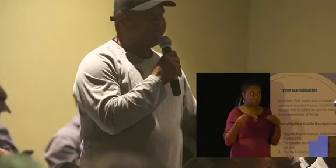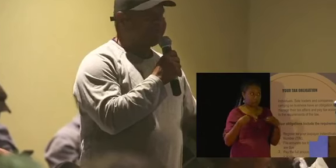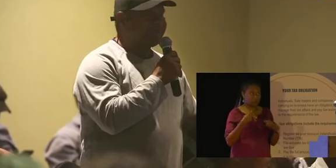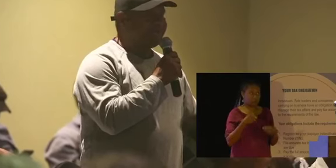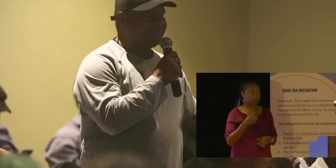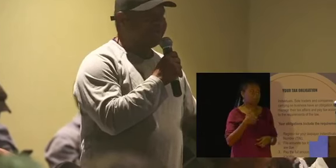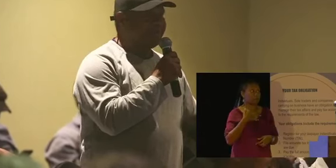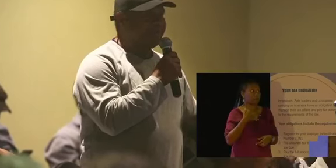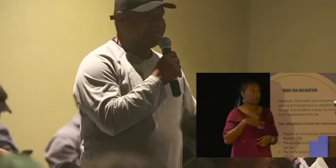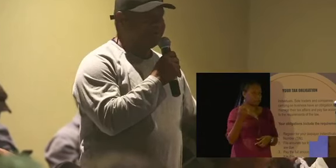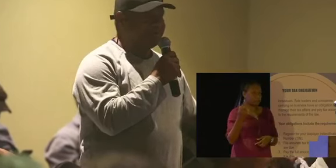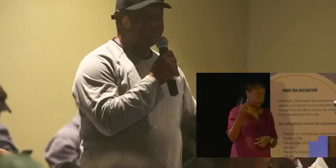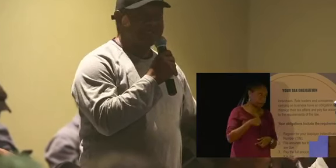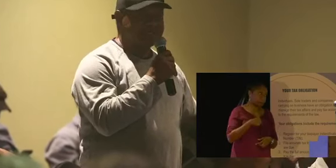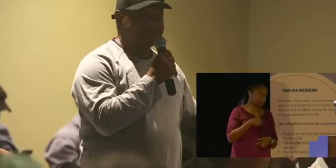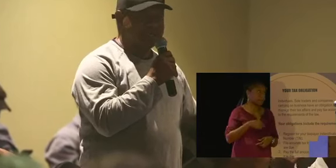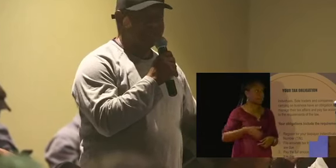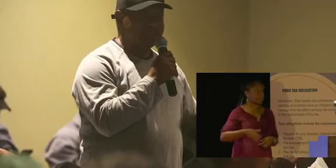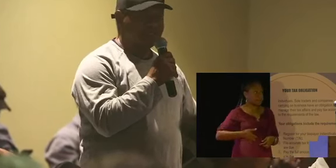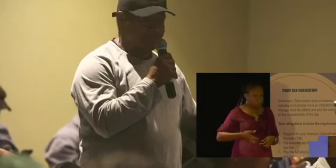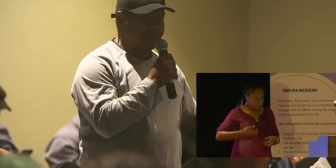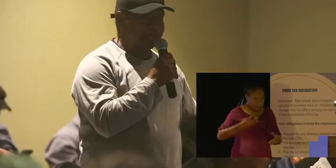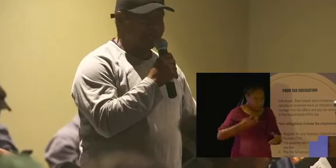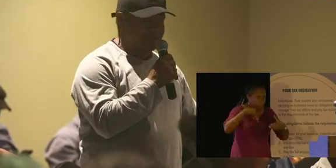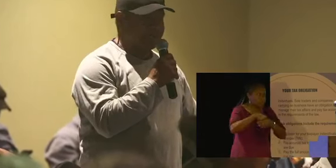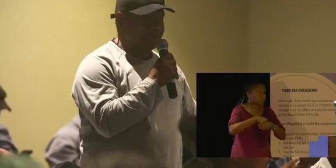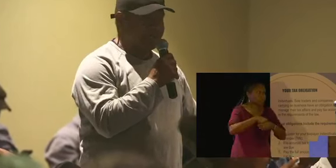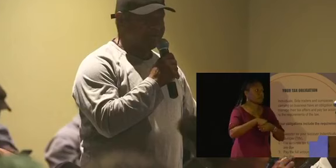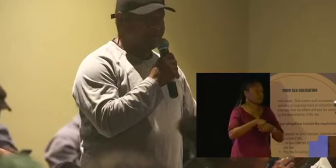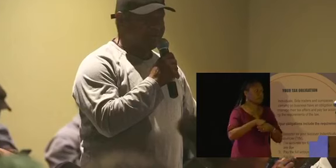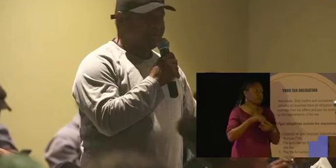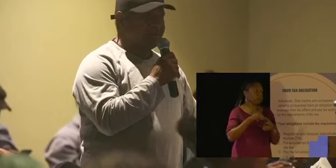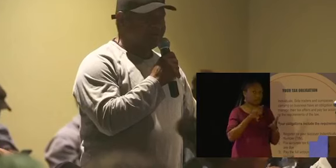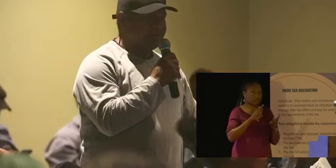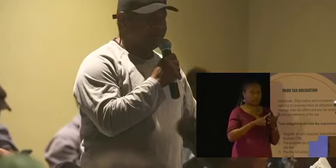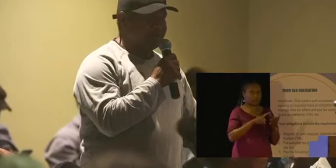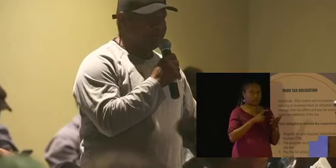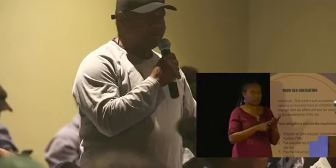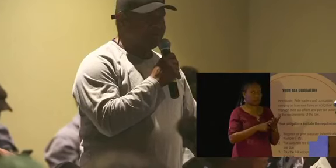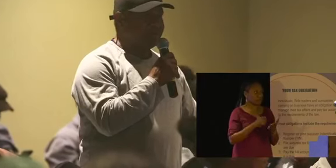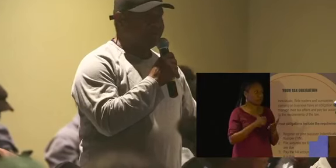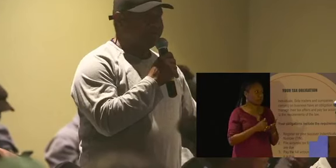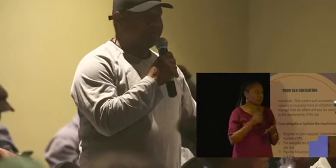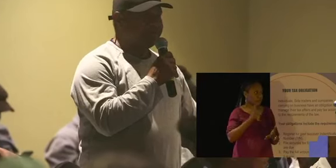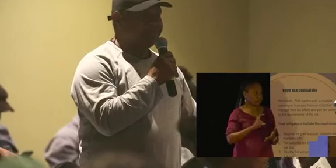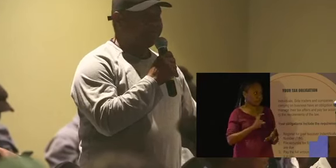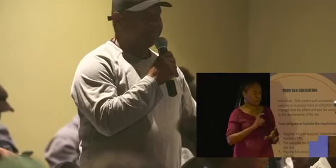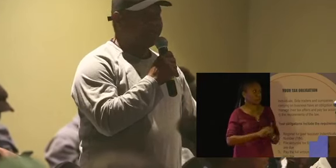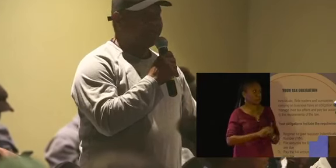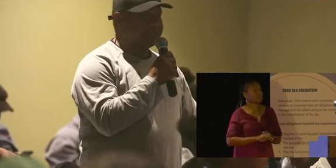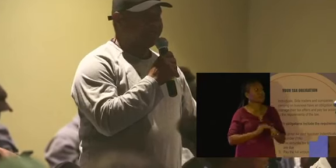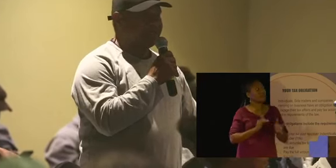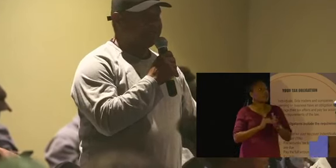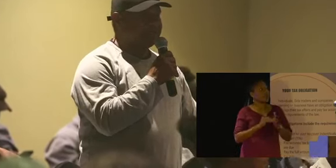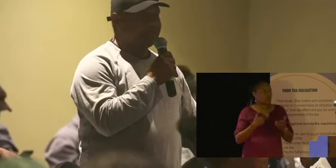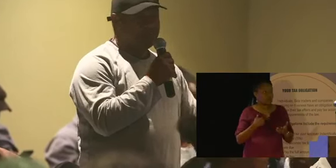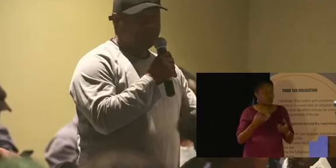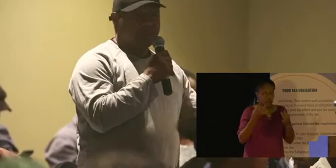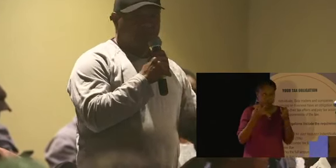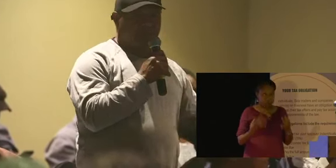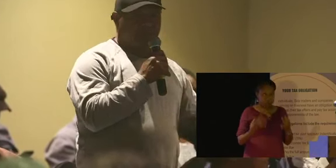me feeling was a minute law participate law this last me. So me come now yeah. Now me prepare law one kind penalty you giving me like same